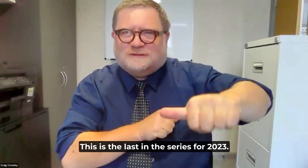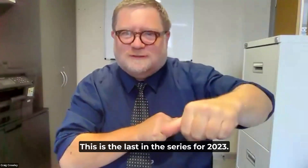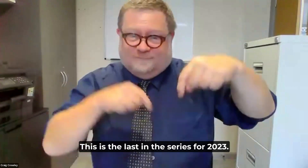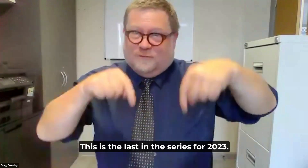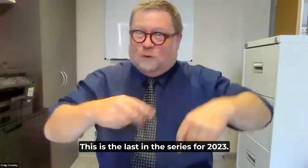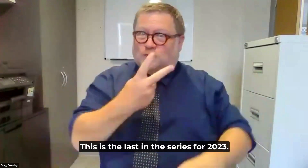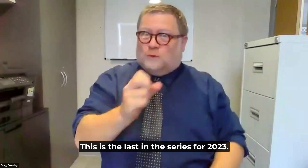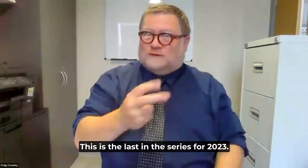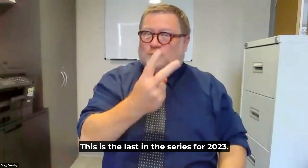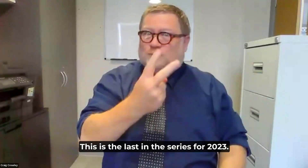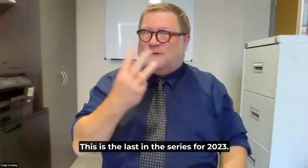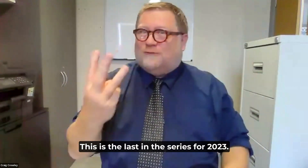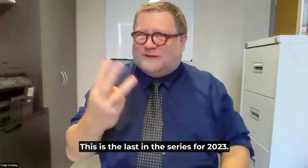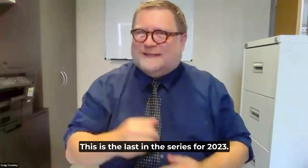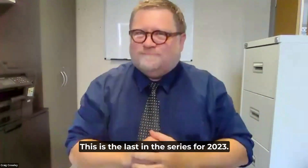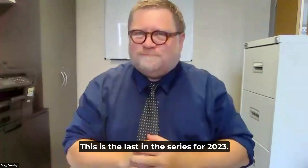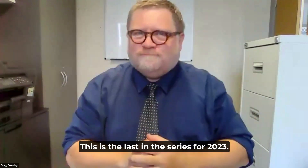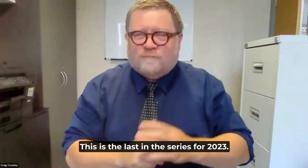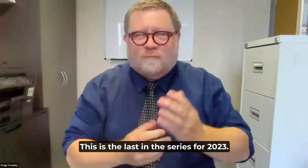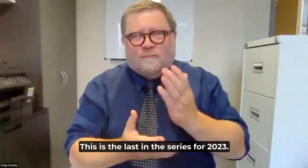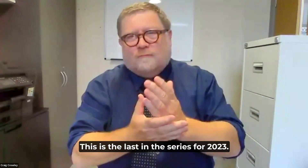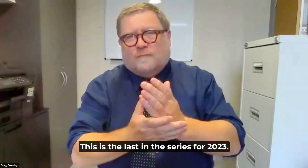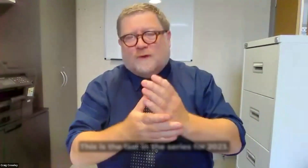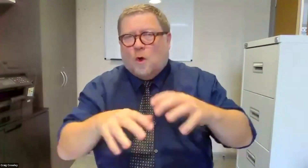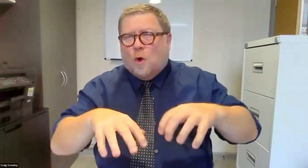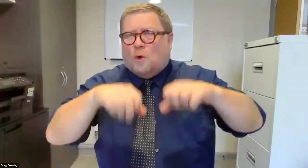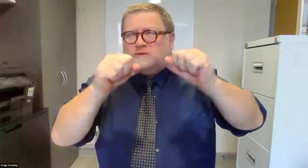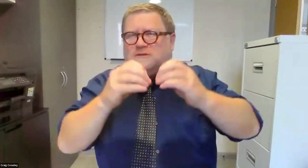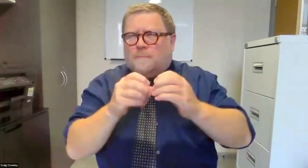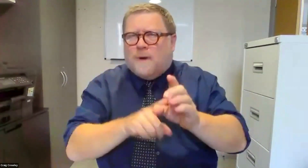is the last in the series for 2023.